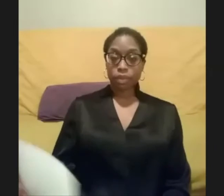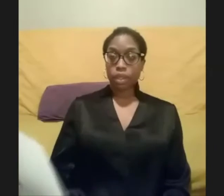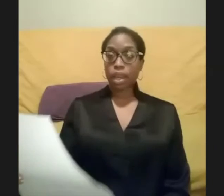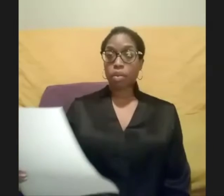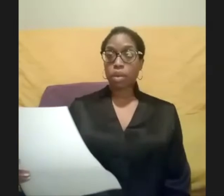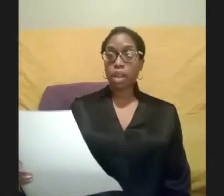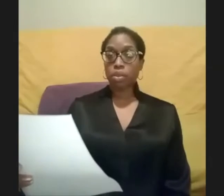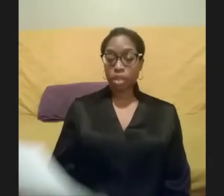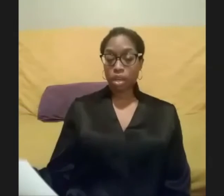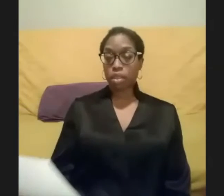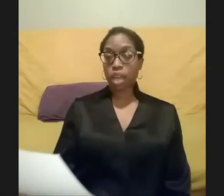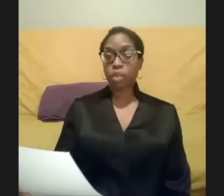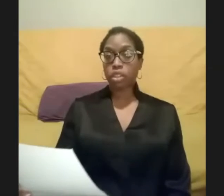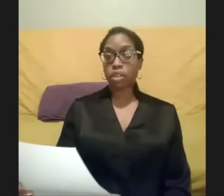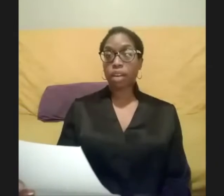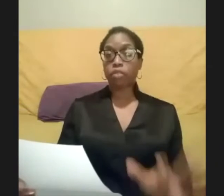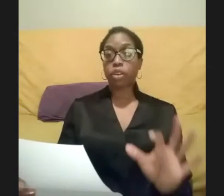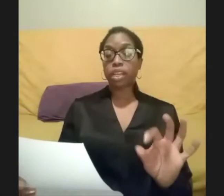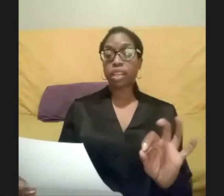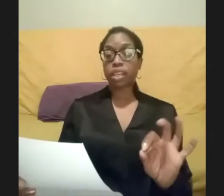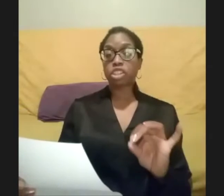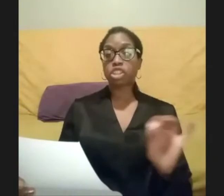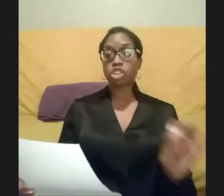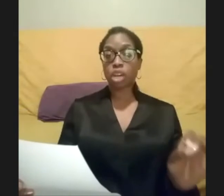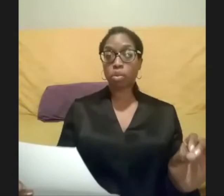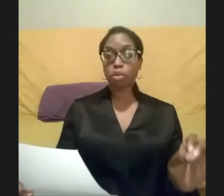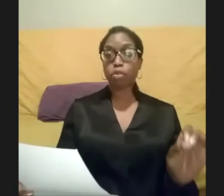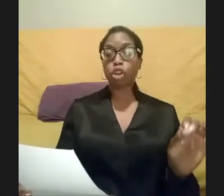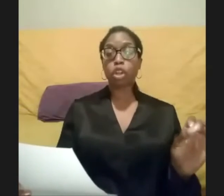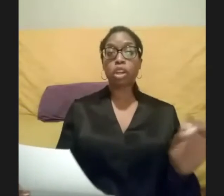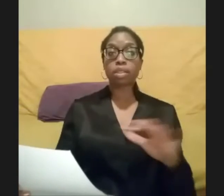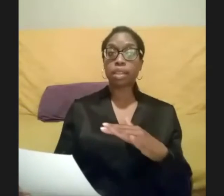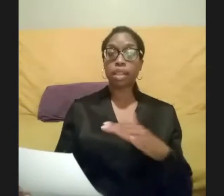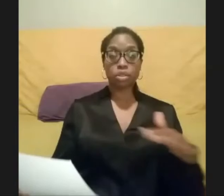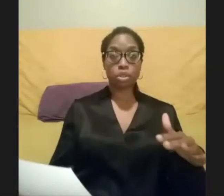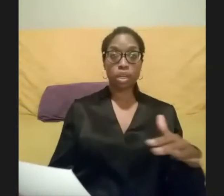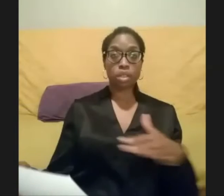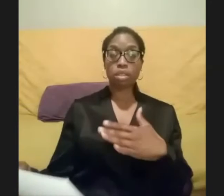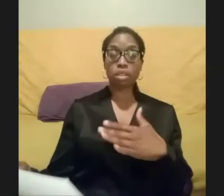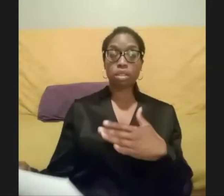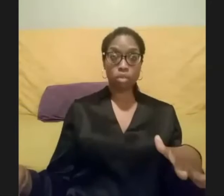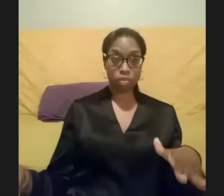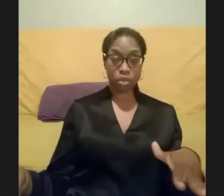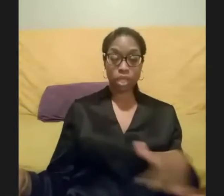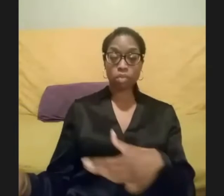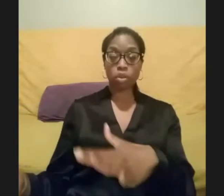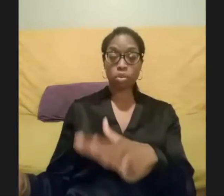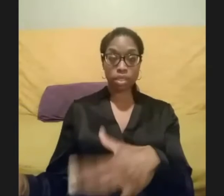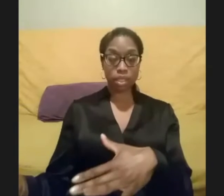Now, another thing that we need to look at for indications in general for early onset cancer screening, just in general. Okay, so I'm going through this list that I